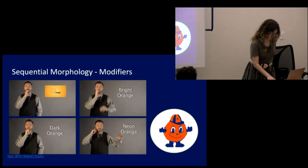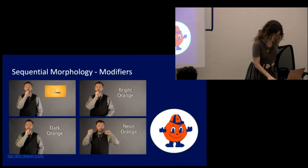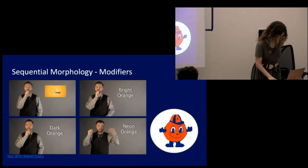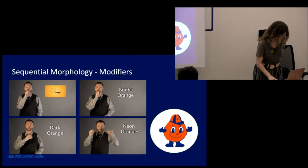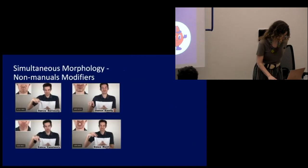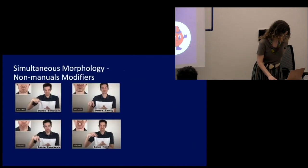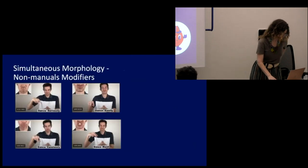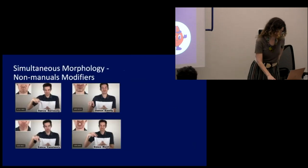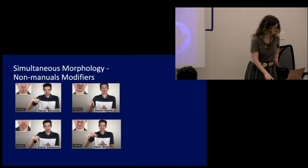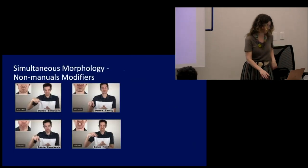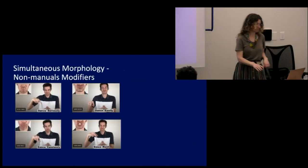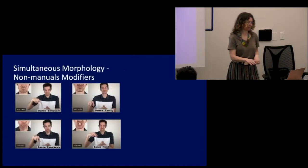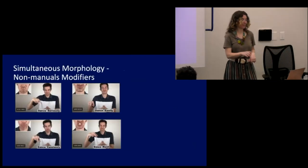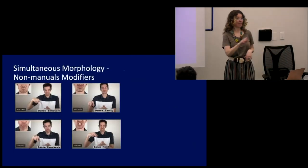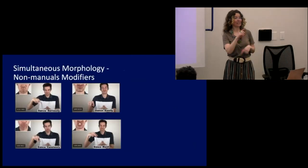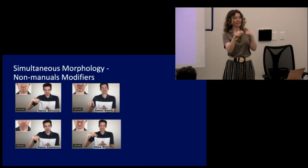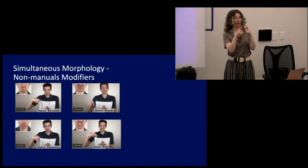Now this part's cool.